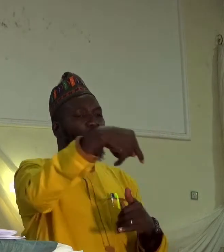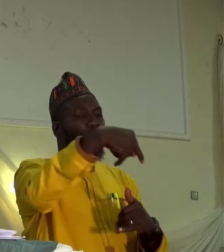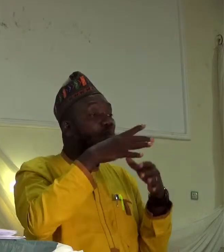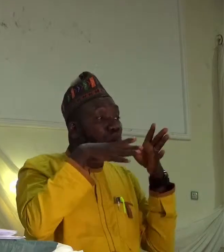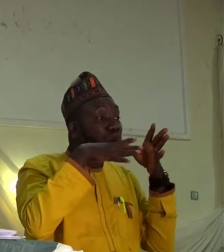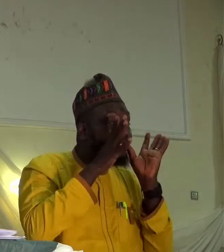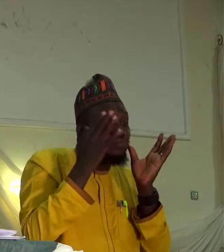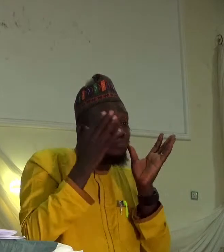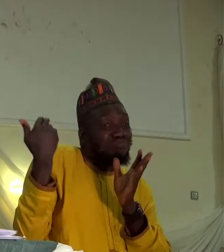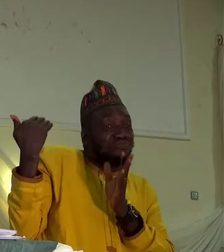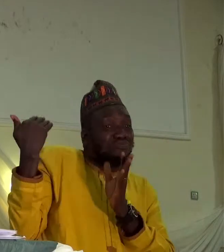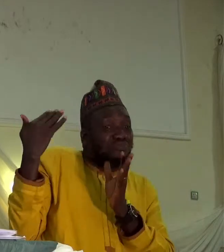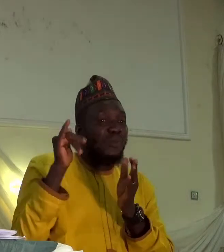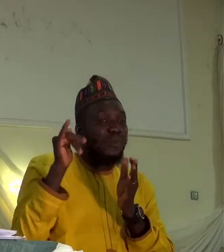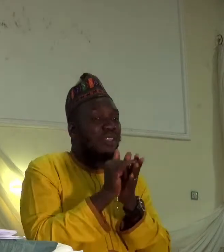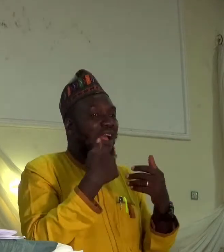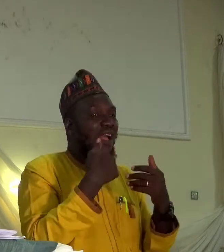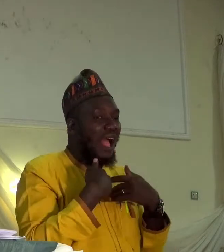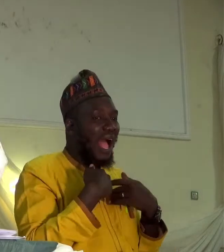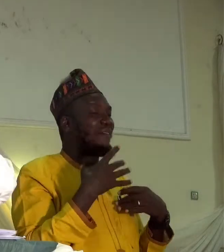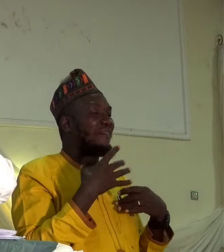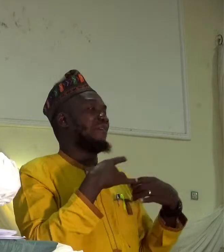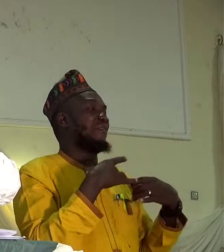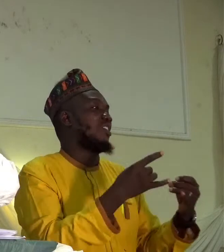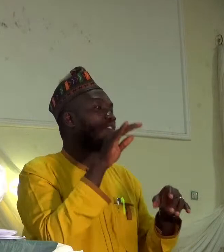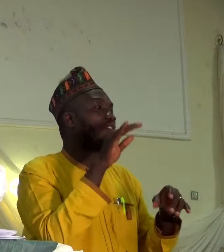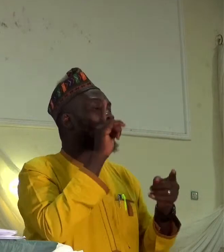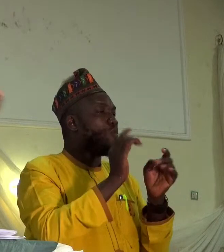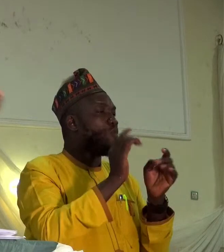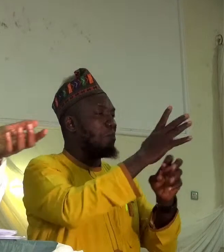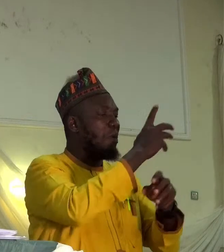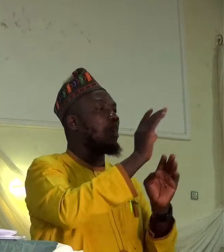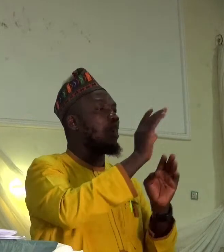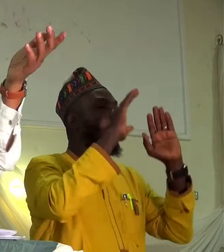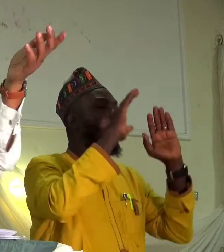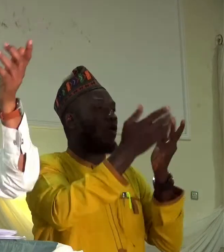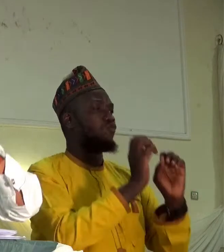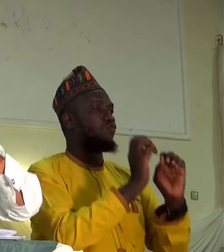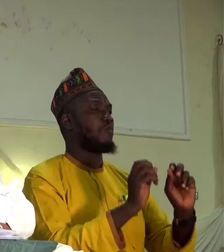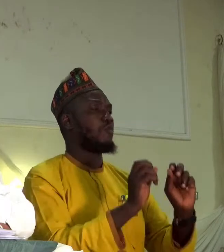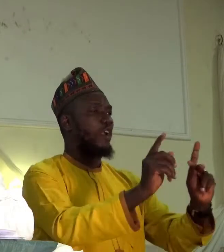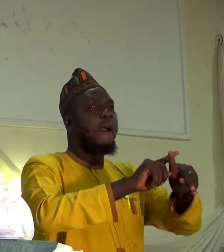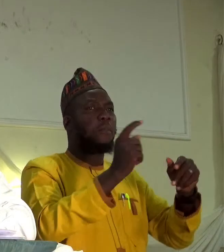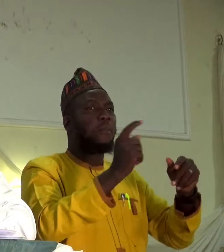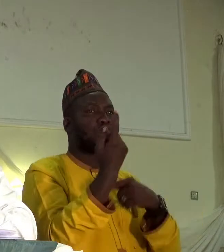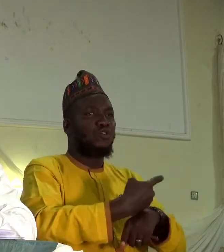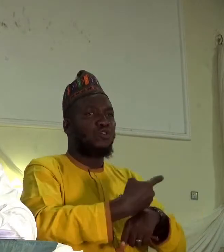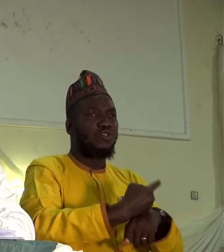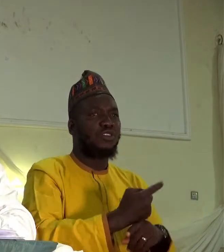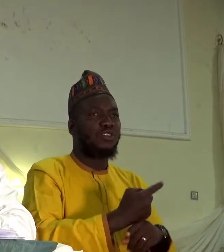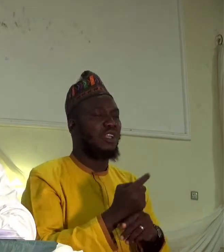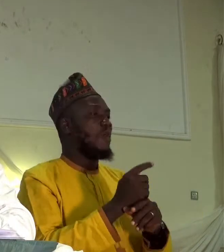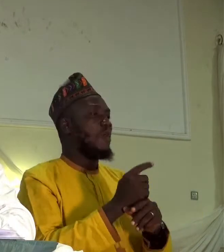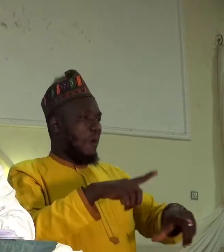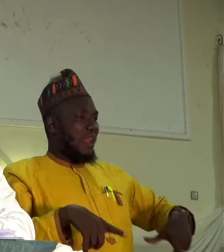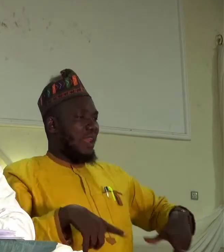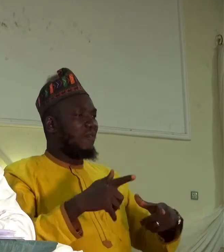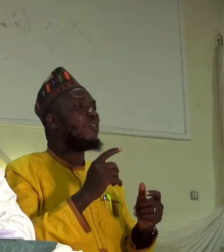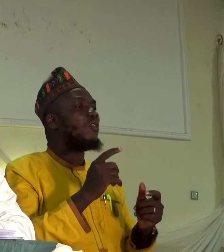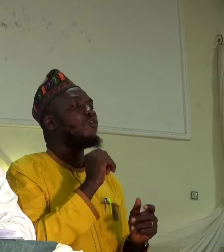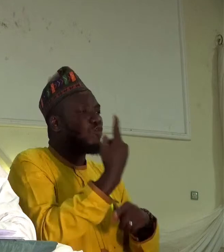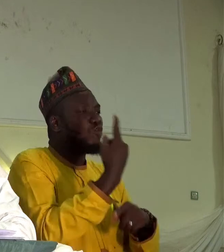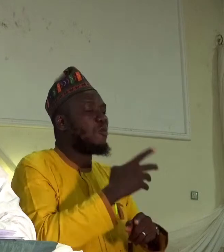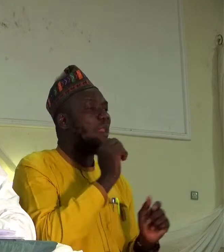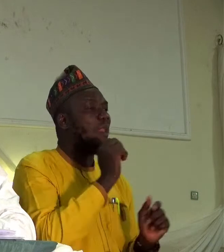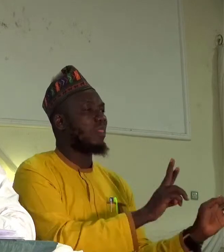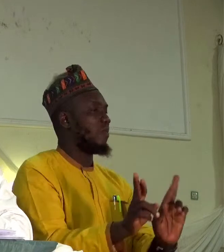ni influence aye taye fi orun taye fi da. But loni we are living in old glories. Loni we are not ready ka wa gan fun